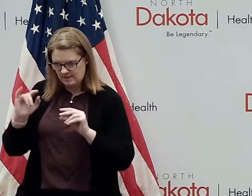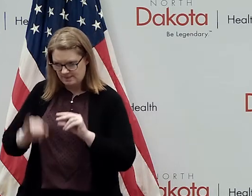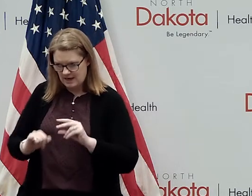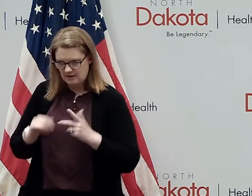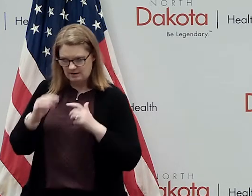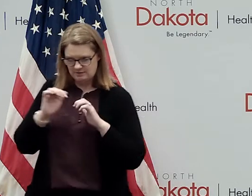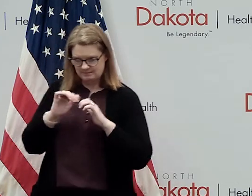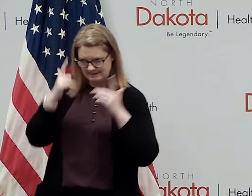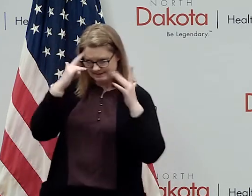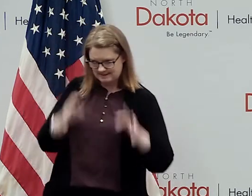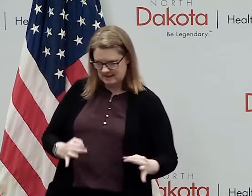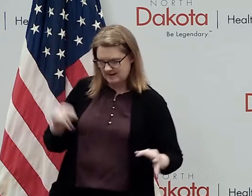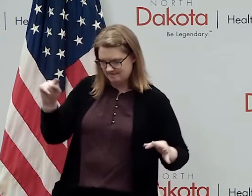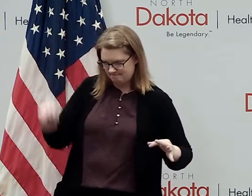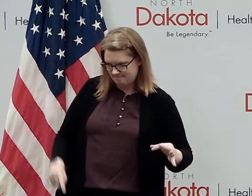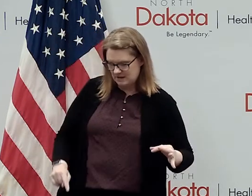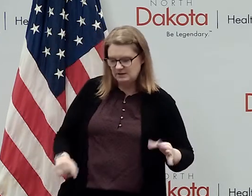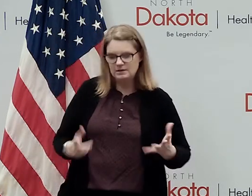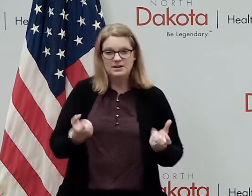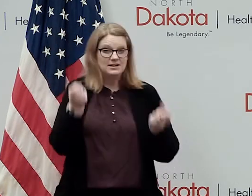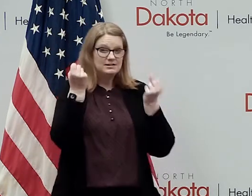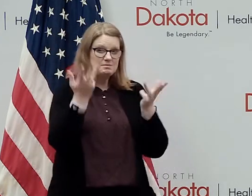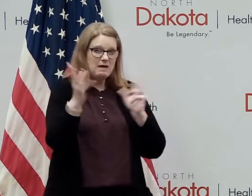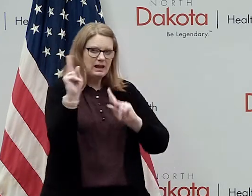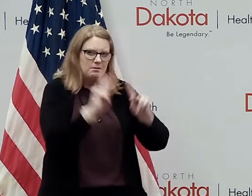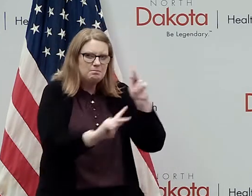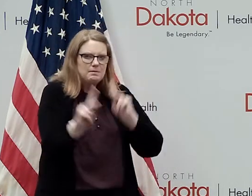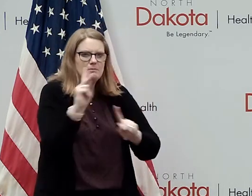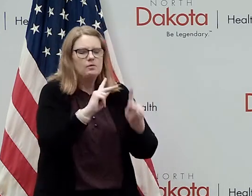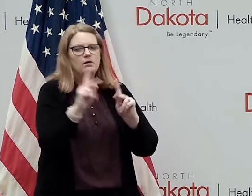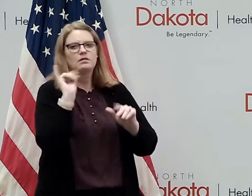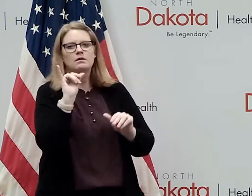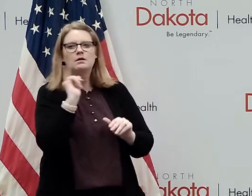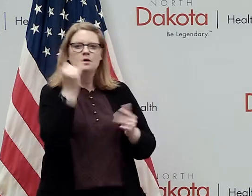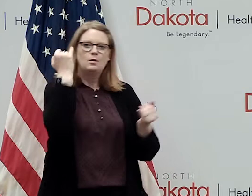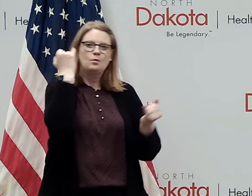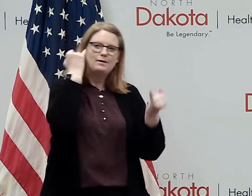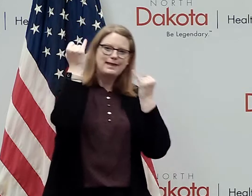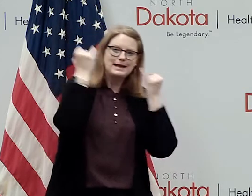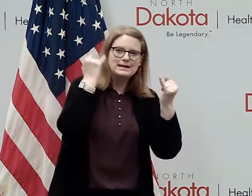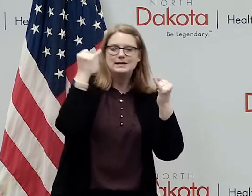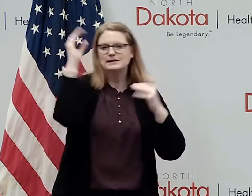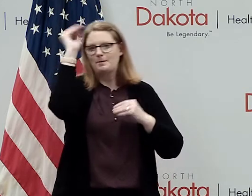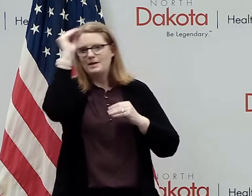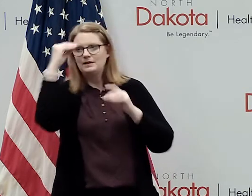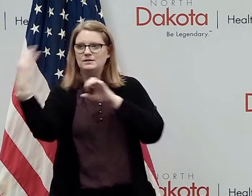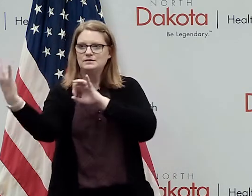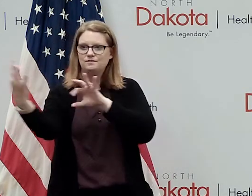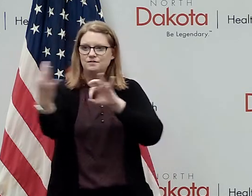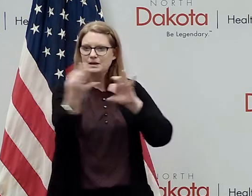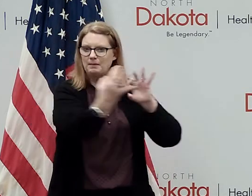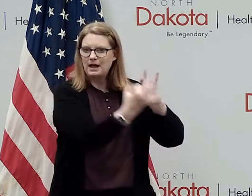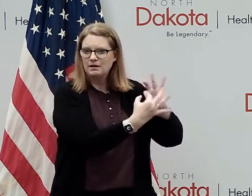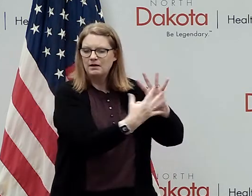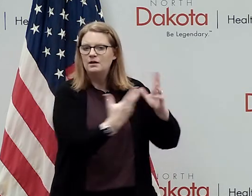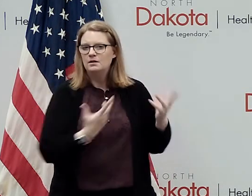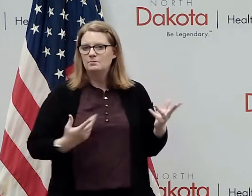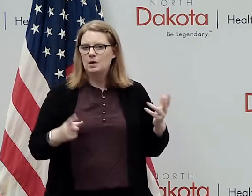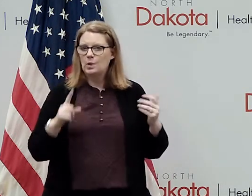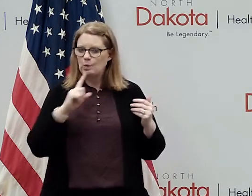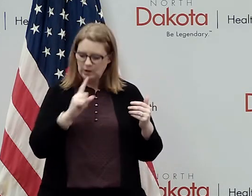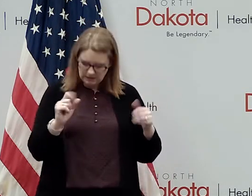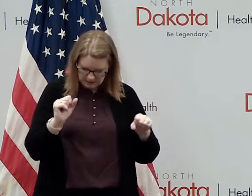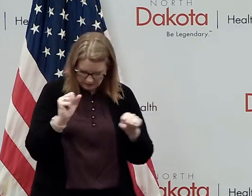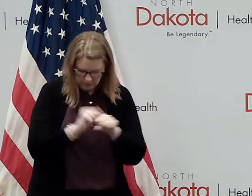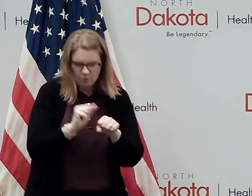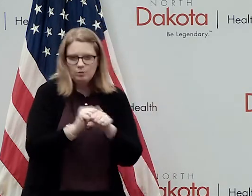of people with lots of ideas and opinions and inputs about this, but we're working hard to